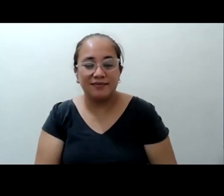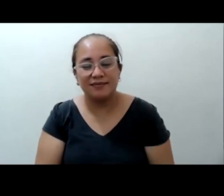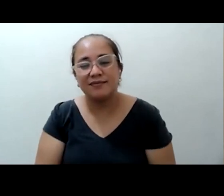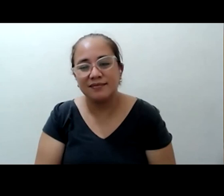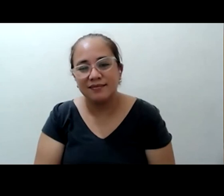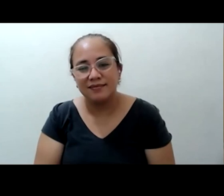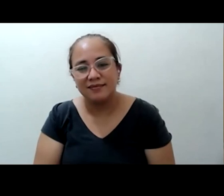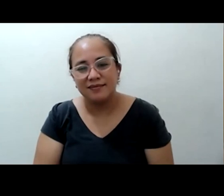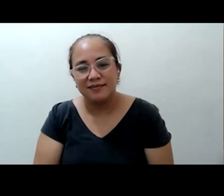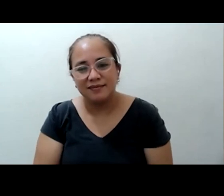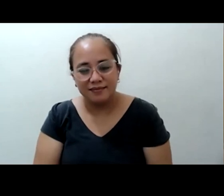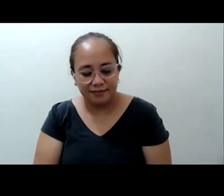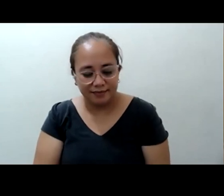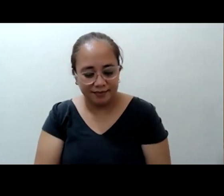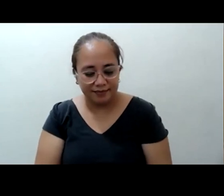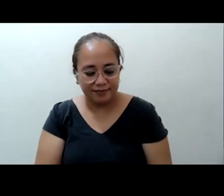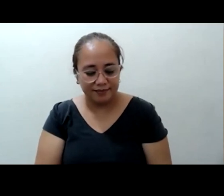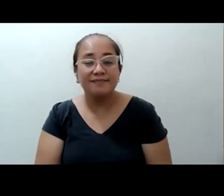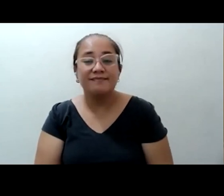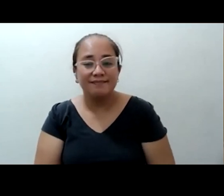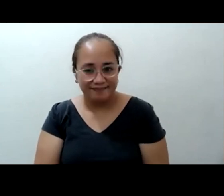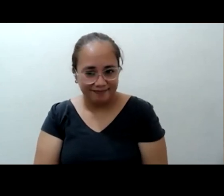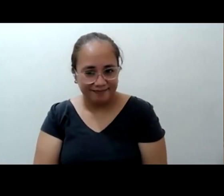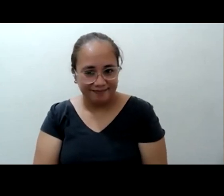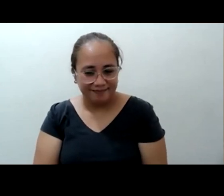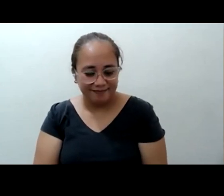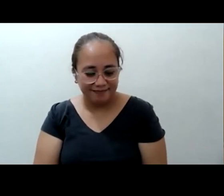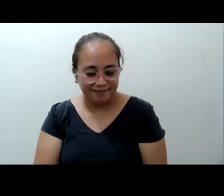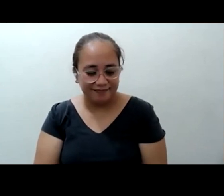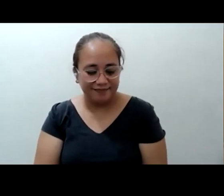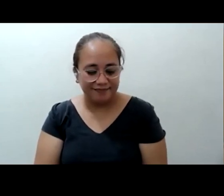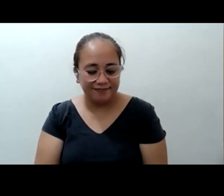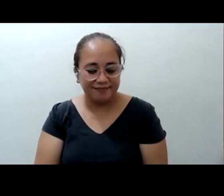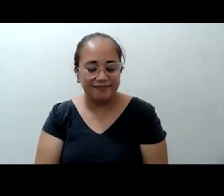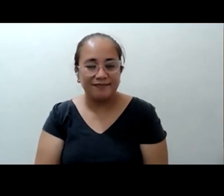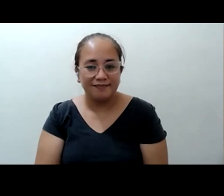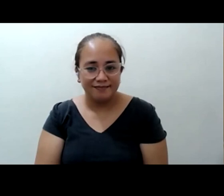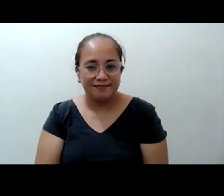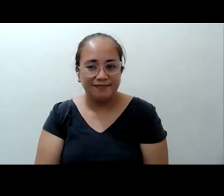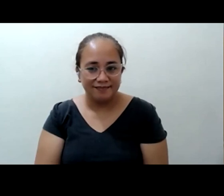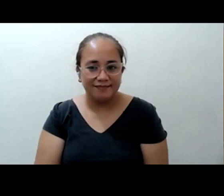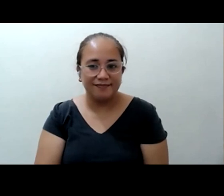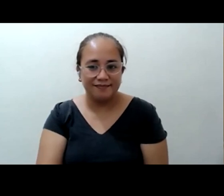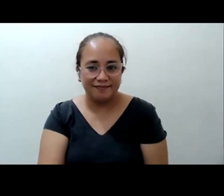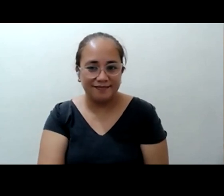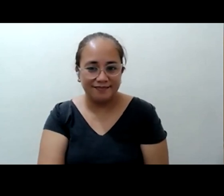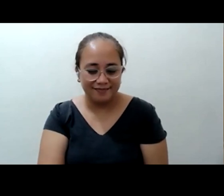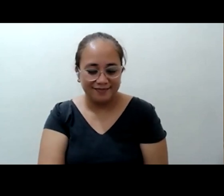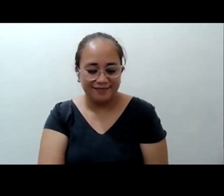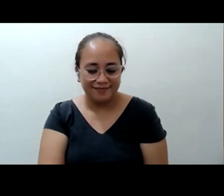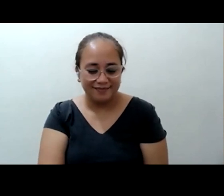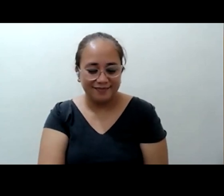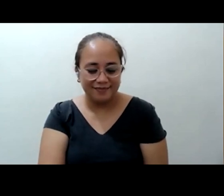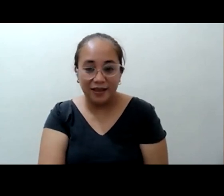It's actually really thin. Mm. That's like a hair follicle.